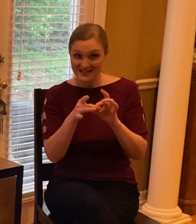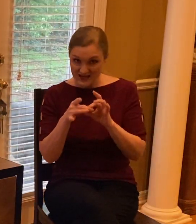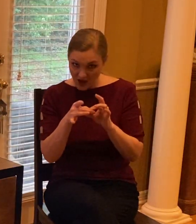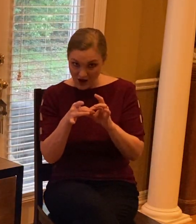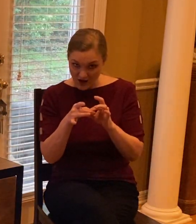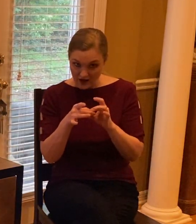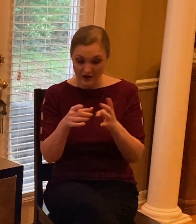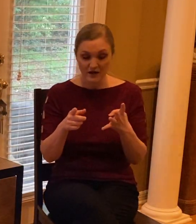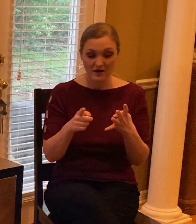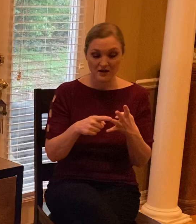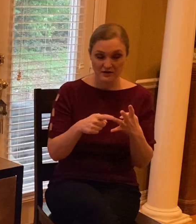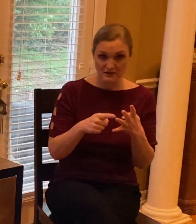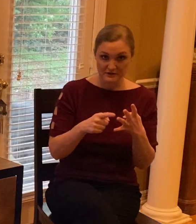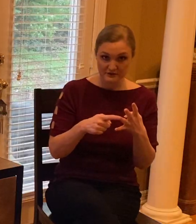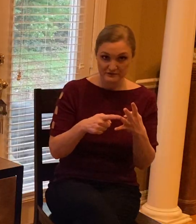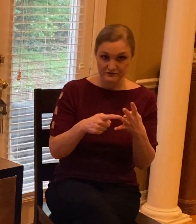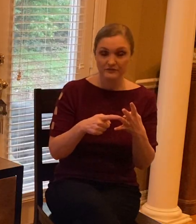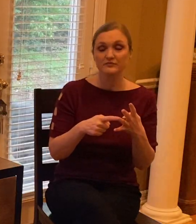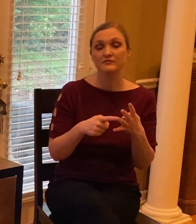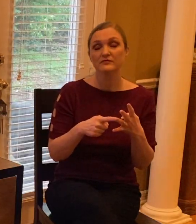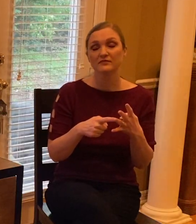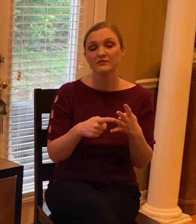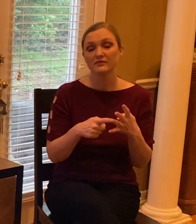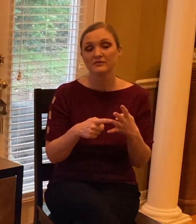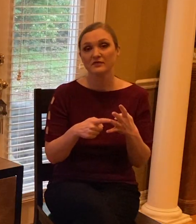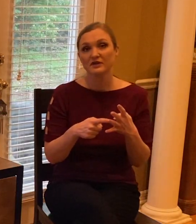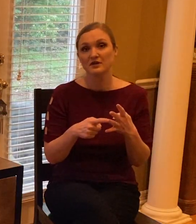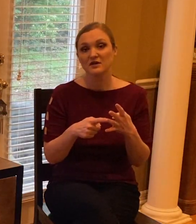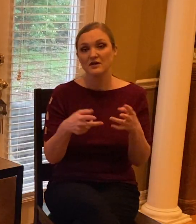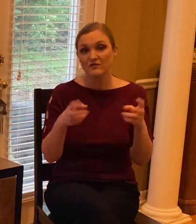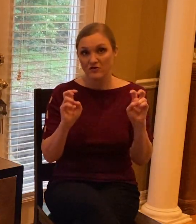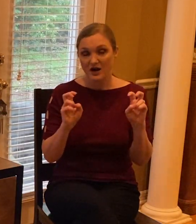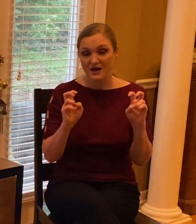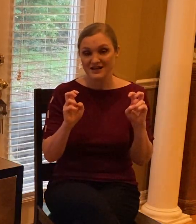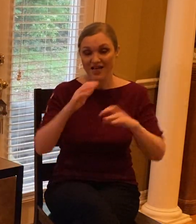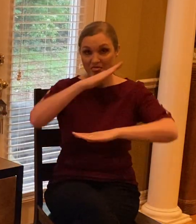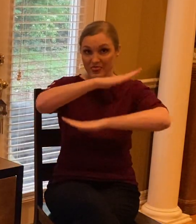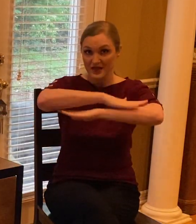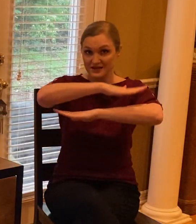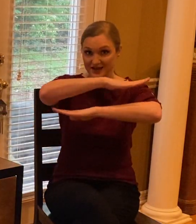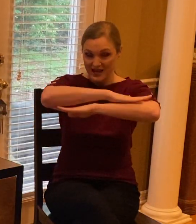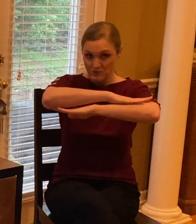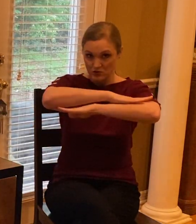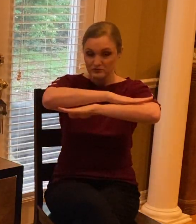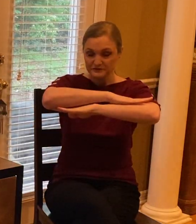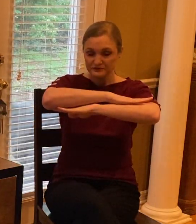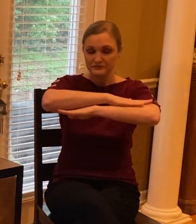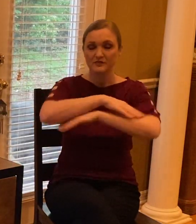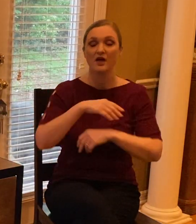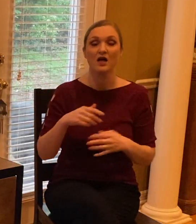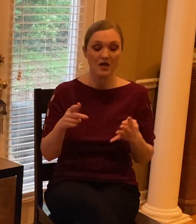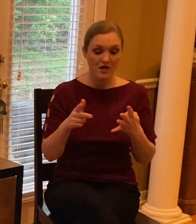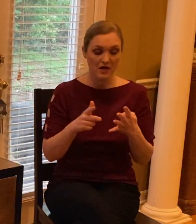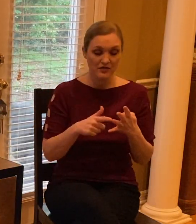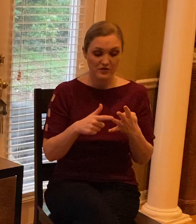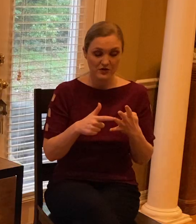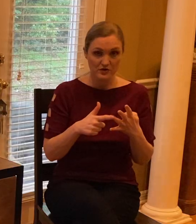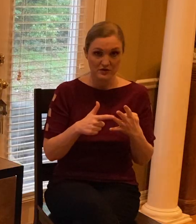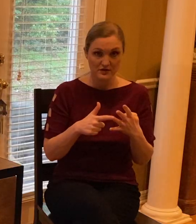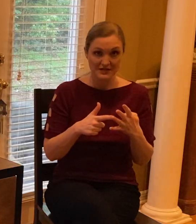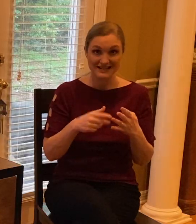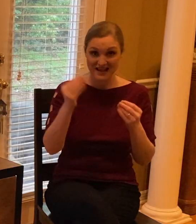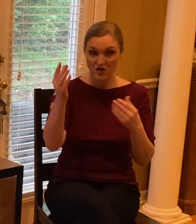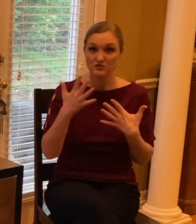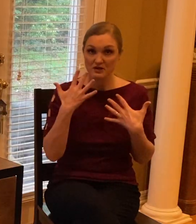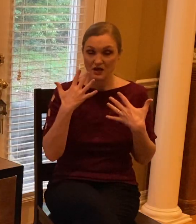of fellowship. The third thing that I want you to write down is the phrase, the table, the table. The third thing that Luke tells us is